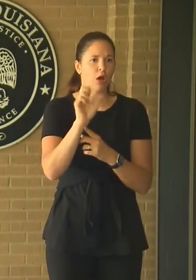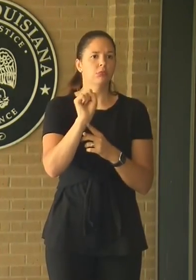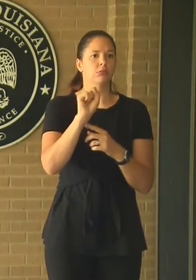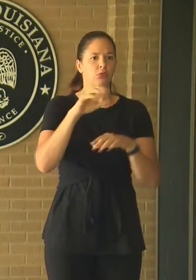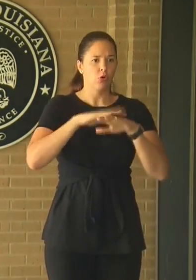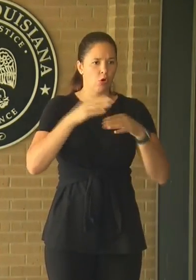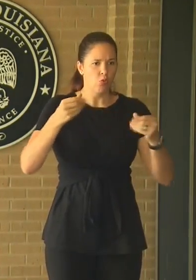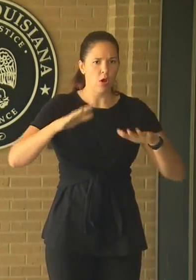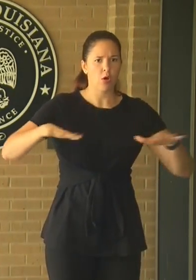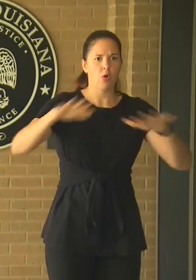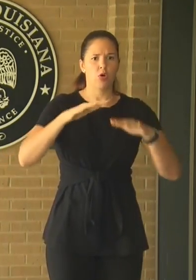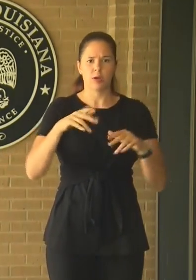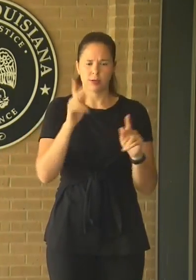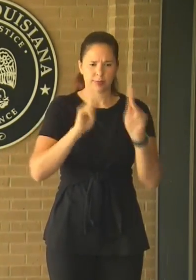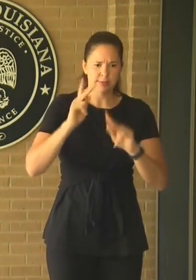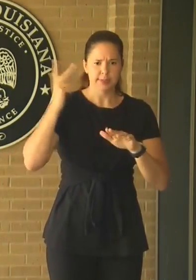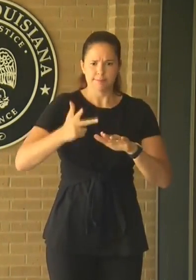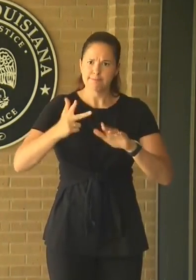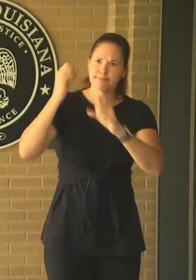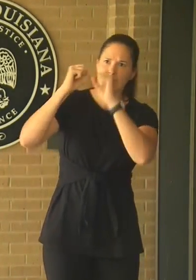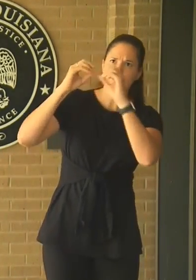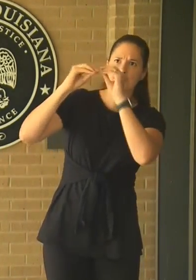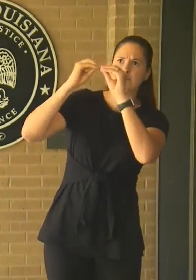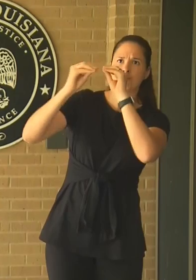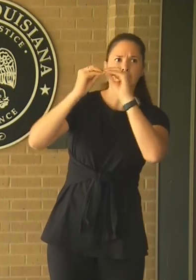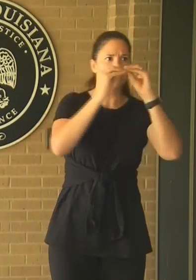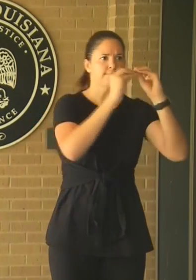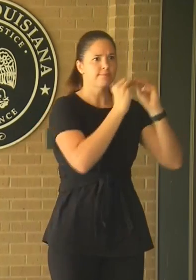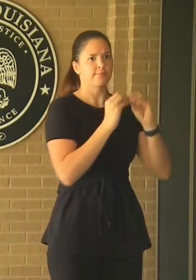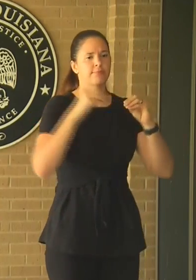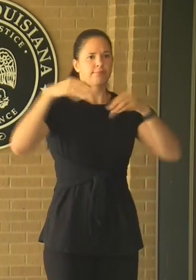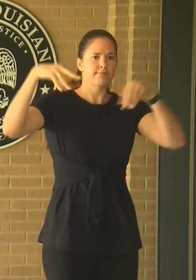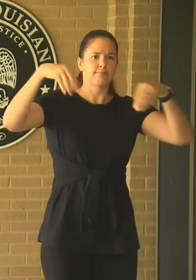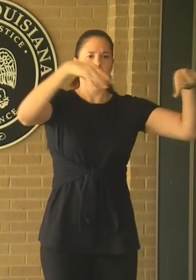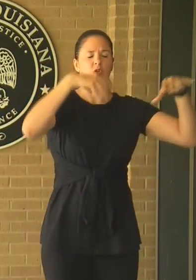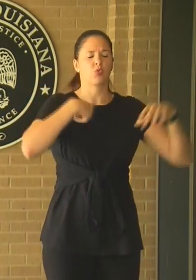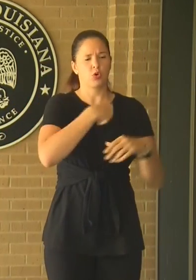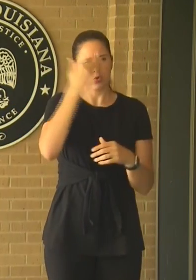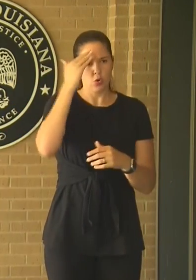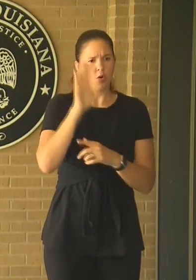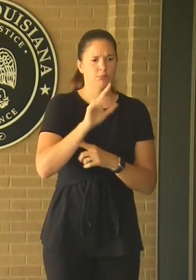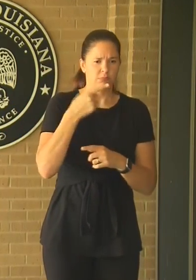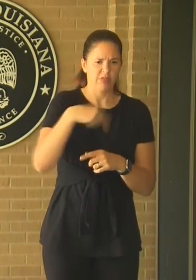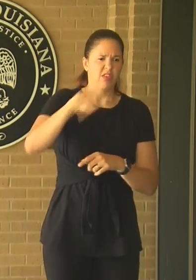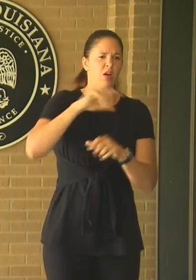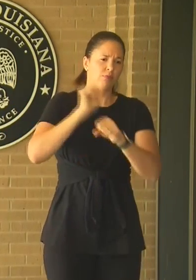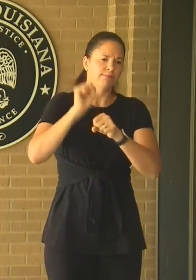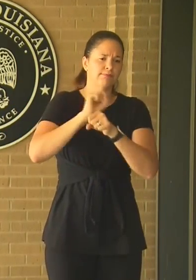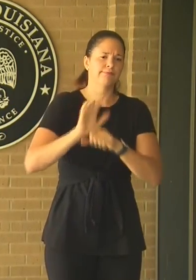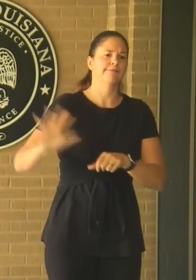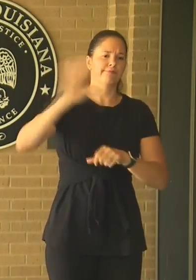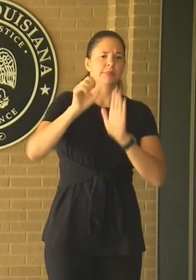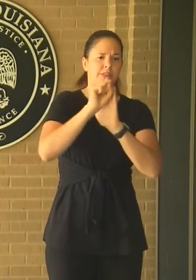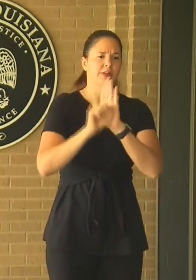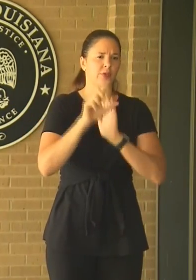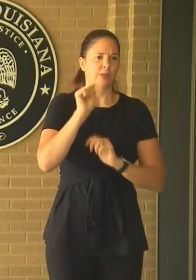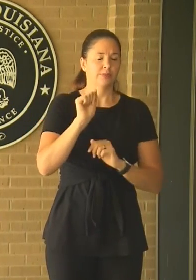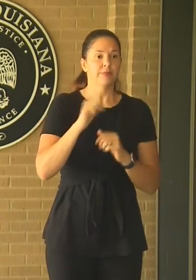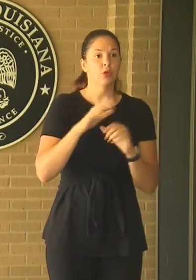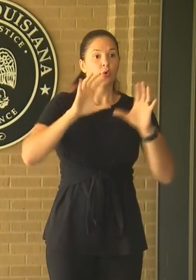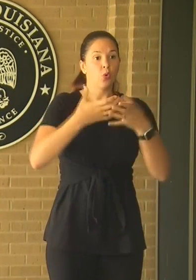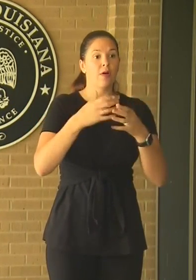with crews working, and we know that they're working all across the state of Louisiana. The Corps of